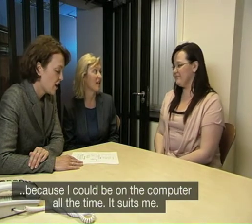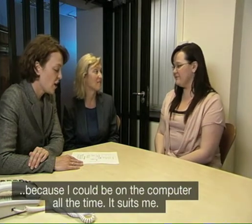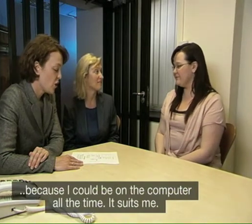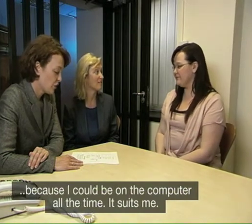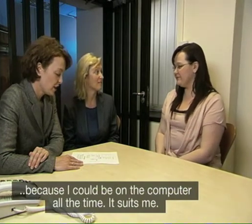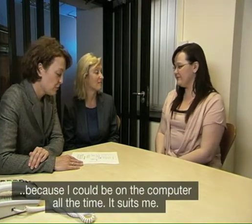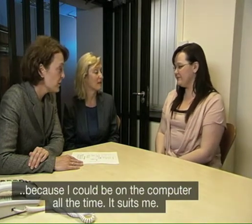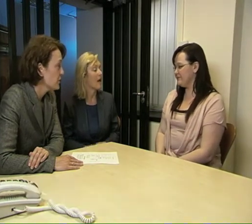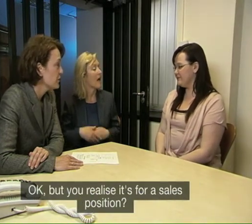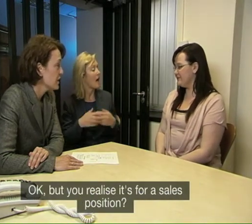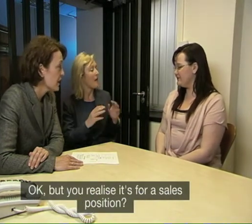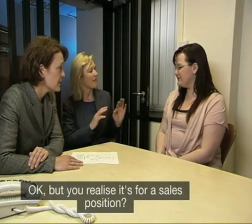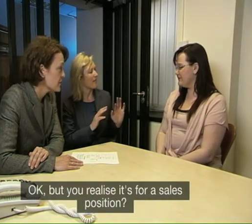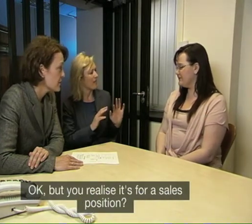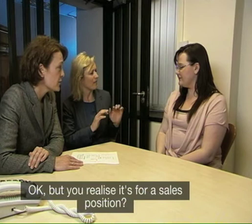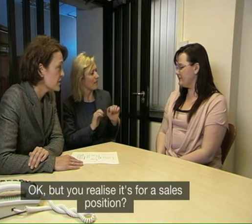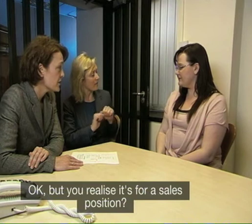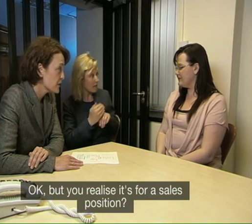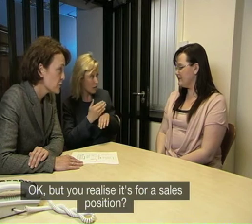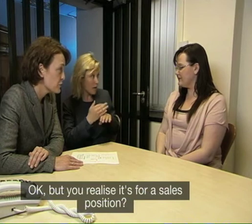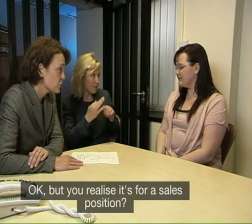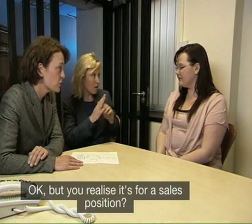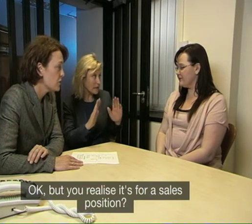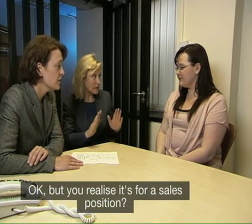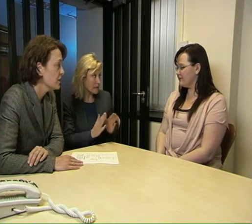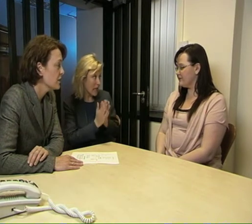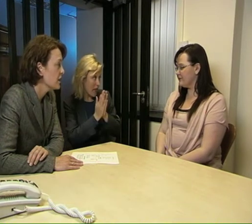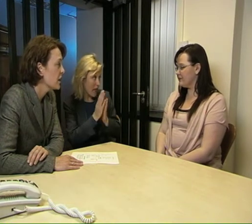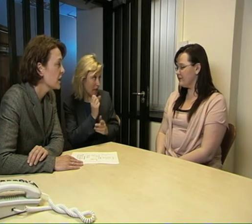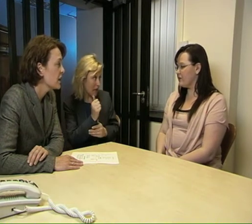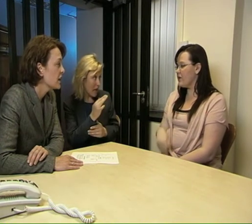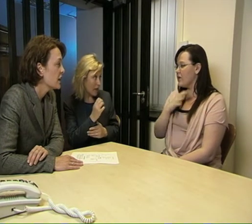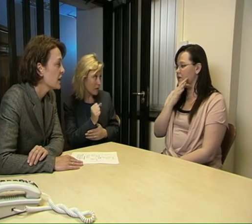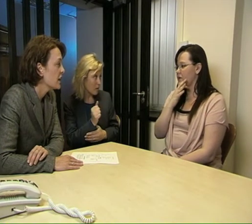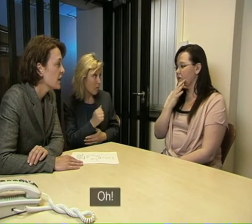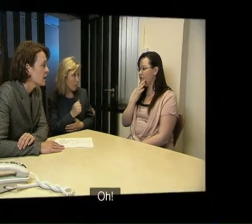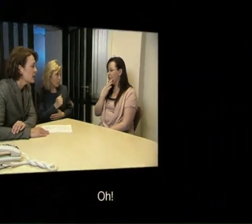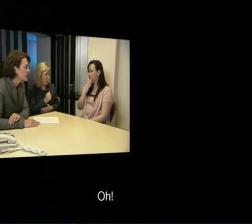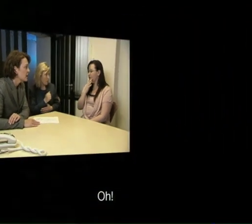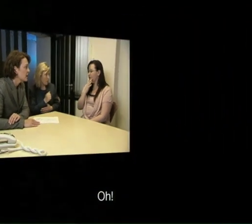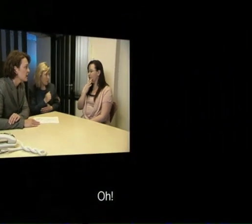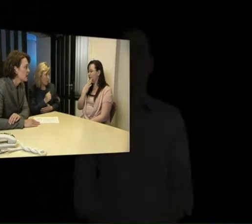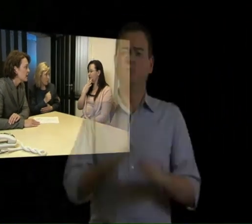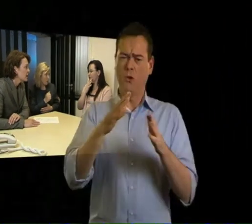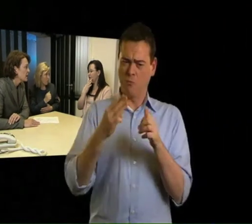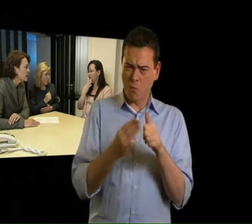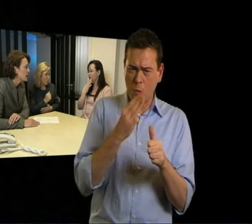me. Okay, but you realize it's for a sales position? Oh.